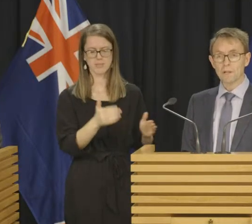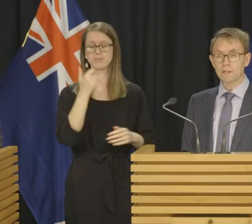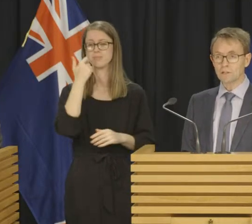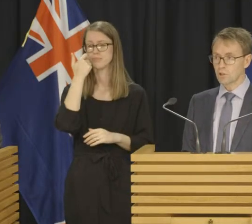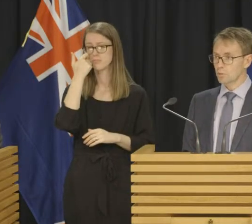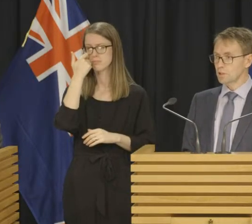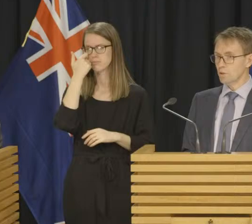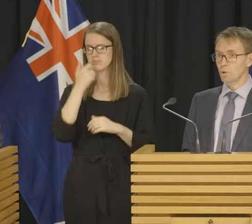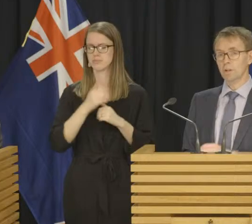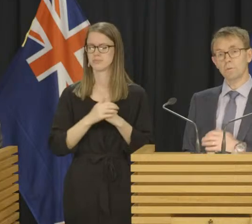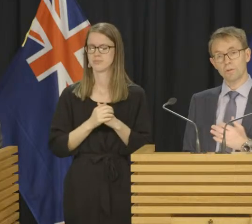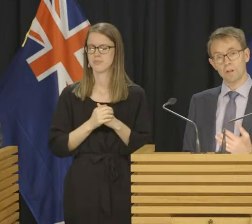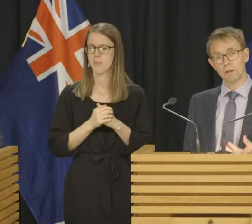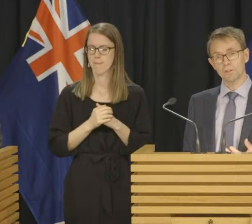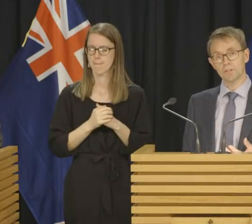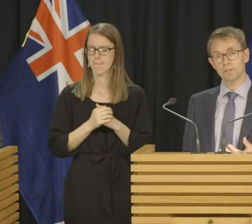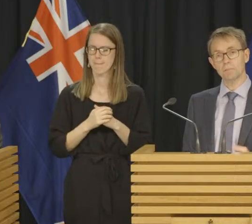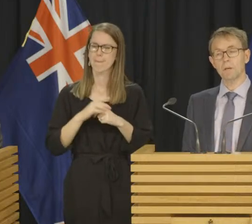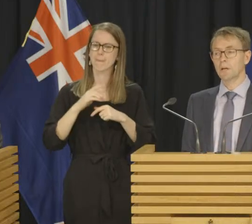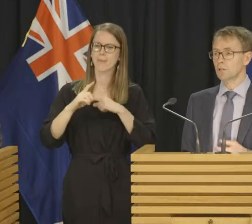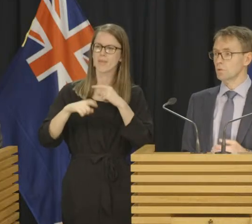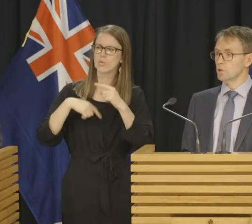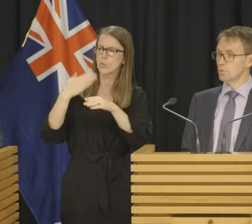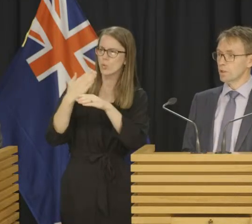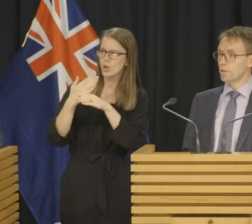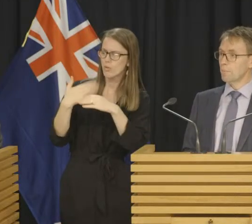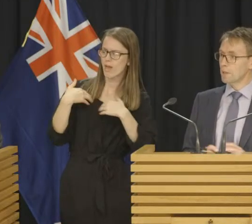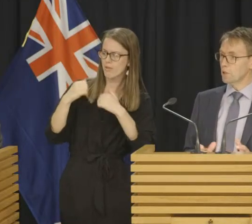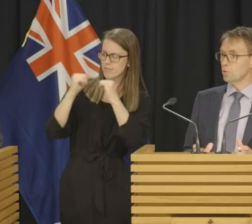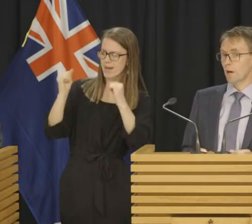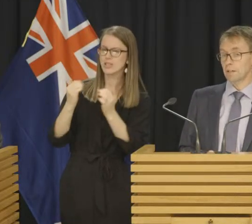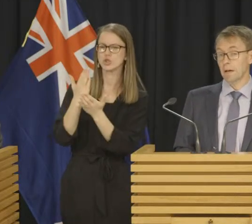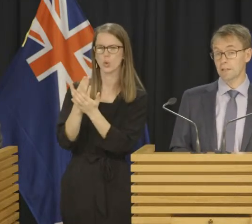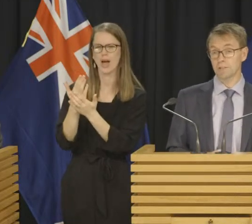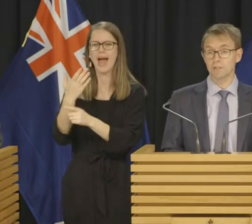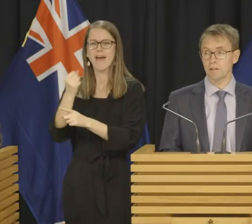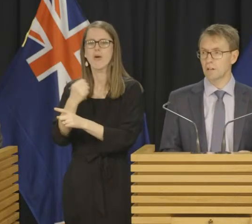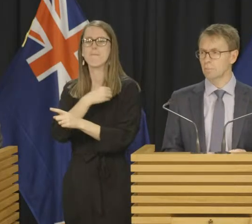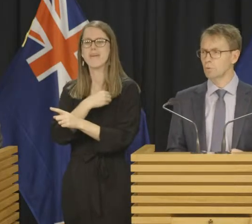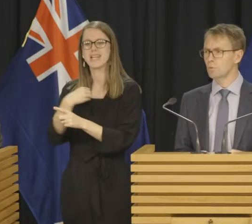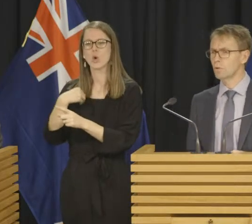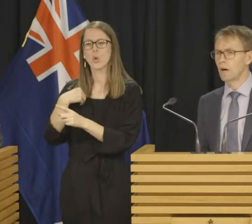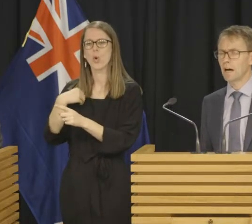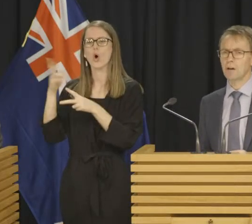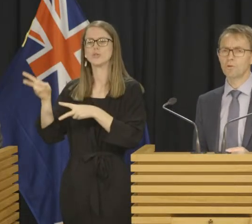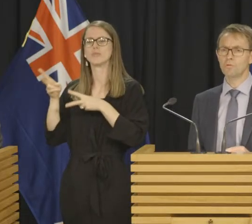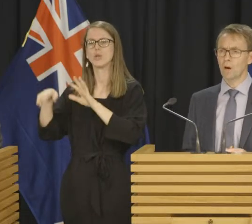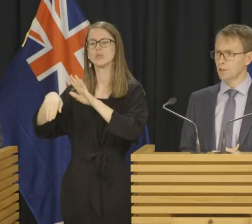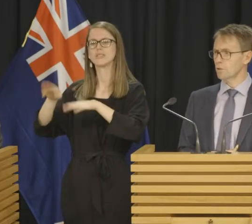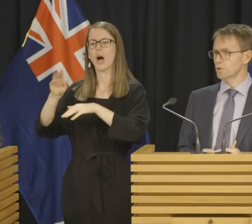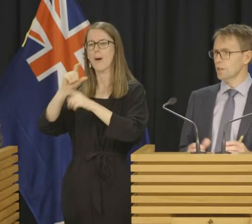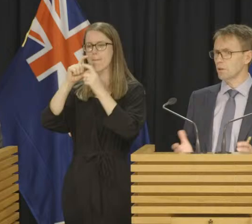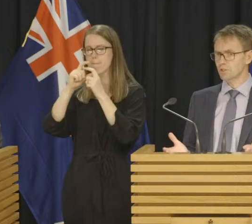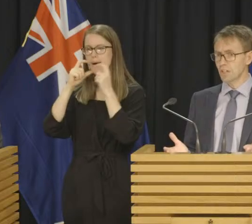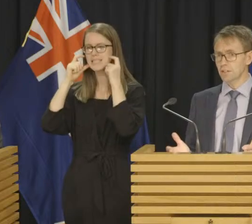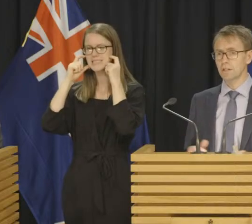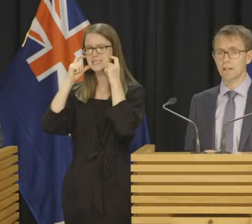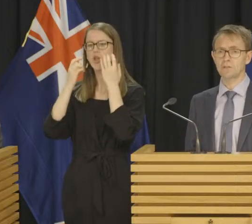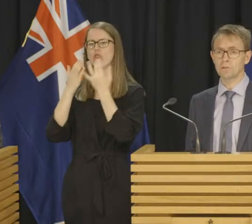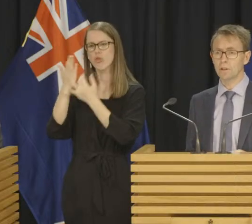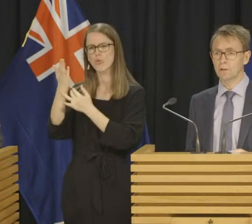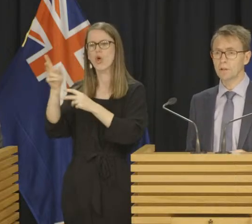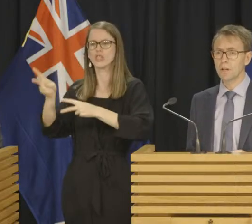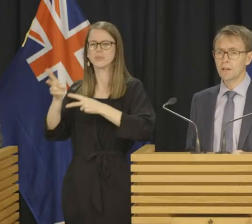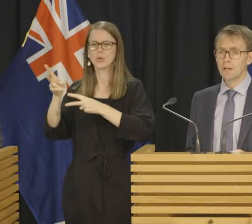We will be continuing to work with the health system to ensure there are medical grade masks available right across the health